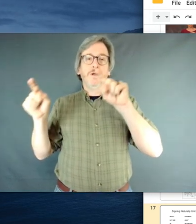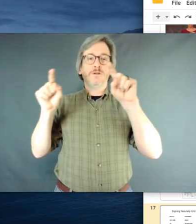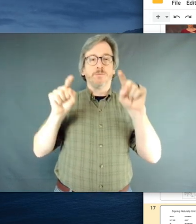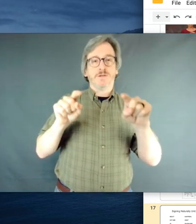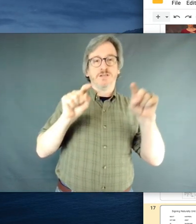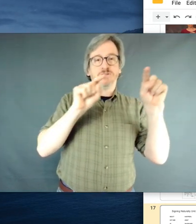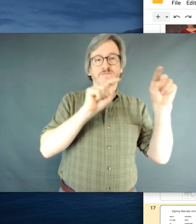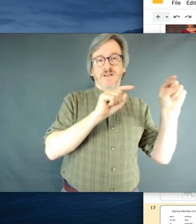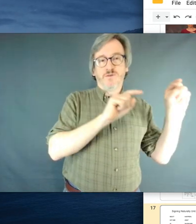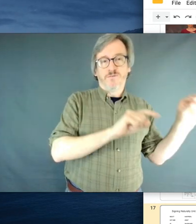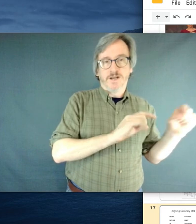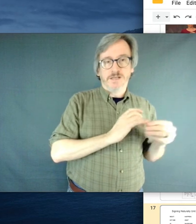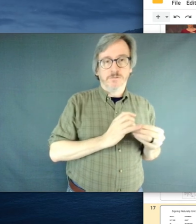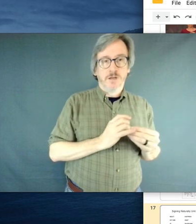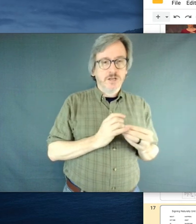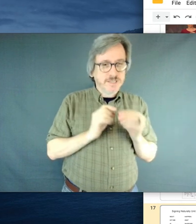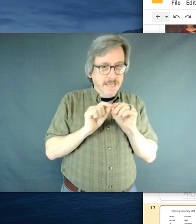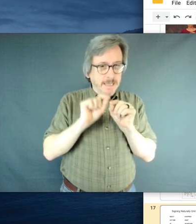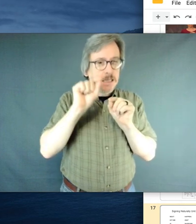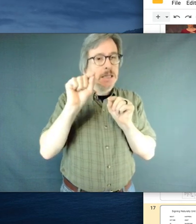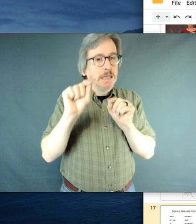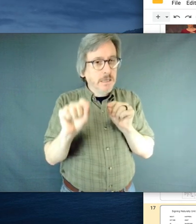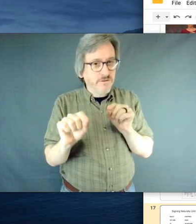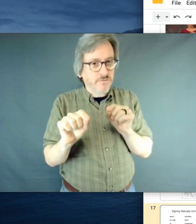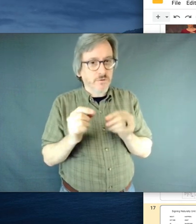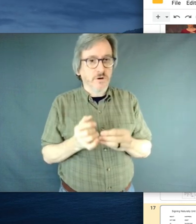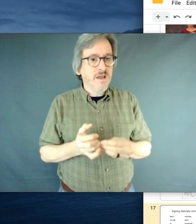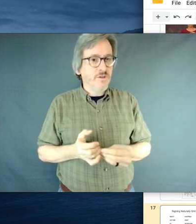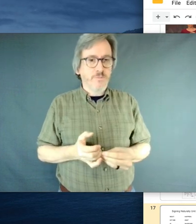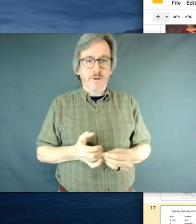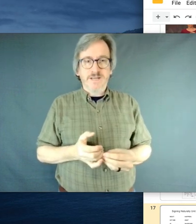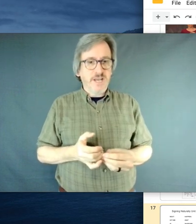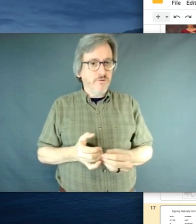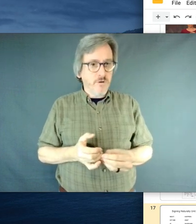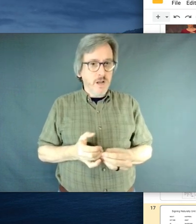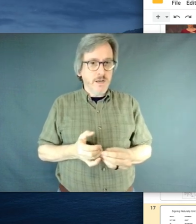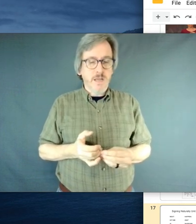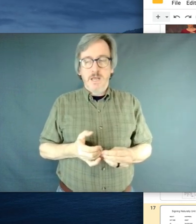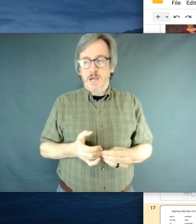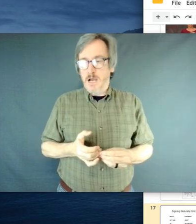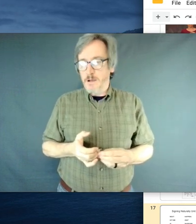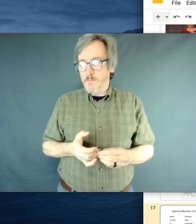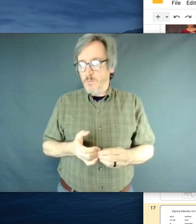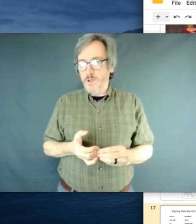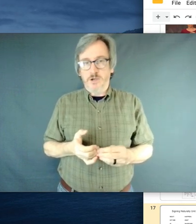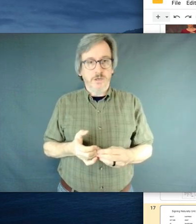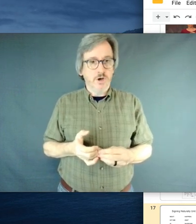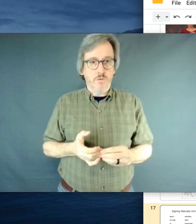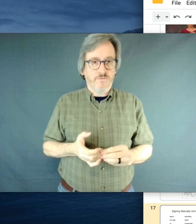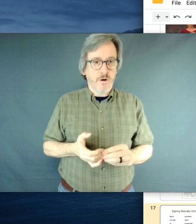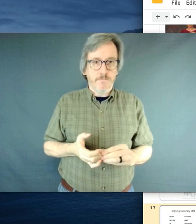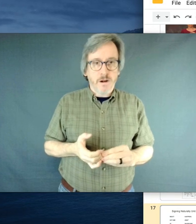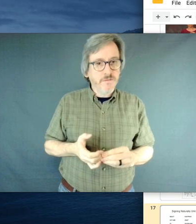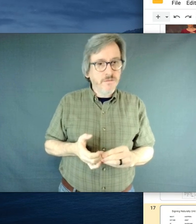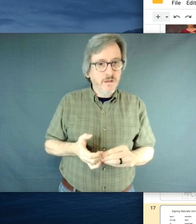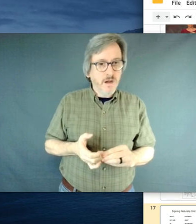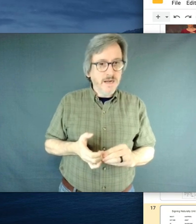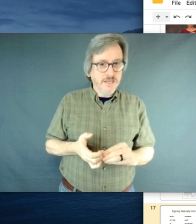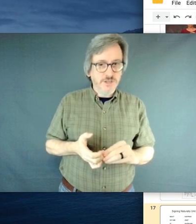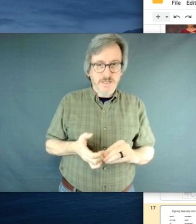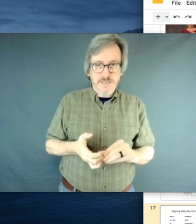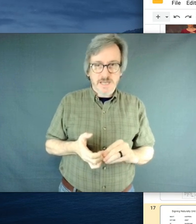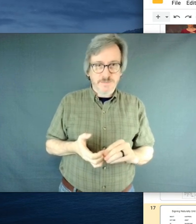new interpretations of stuff we've already done. Just taking it a little bit further. They're pretty much hit and run. We could go for a month